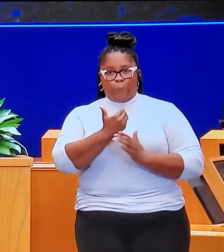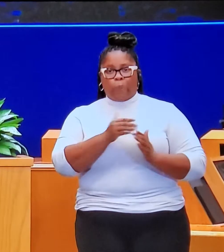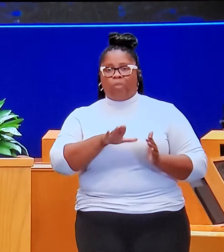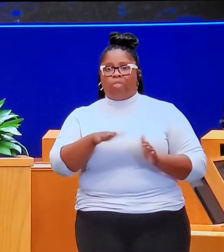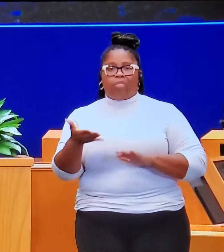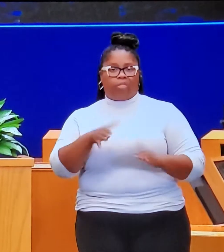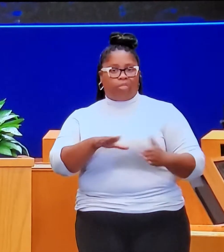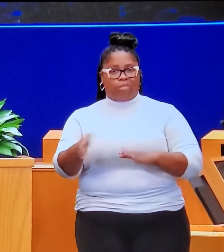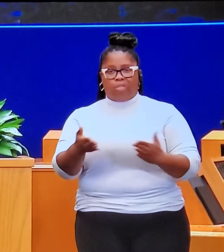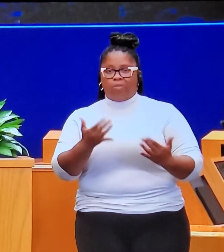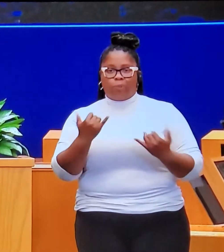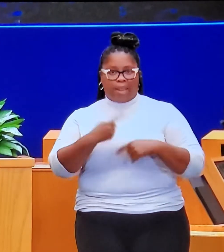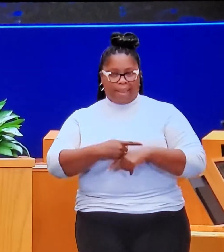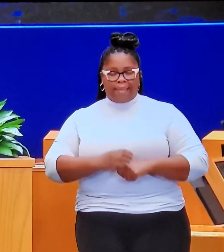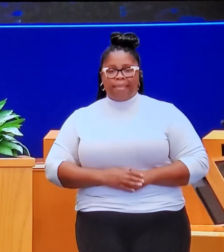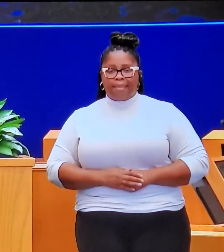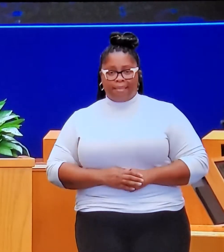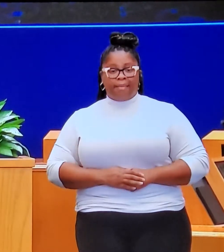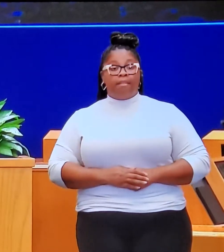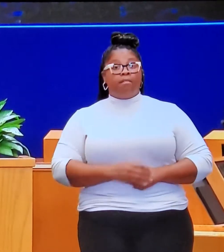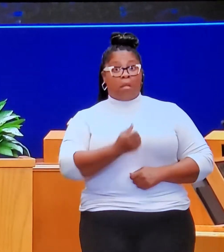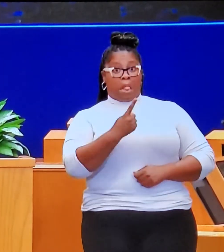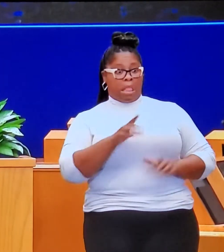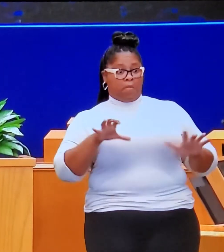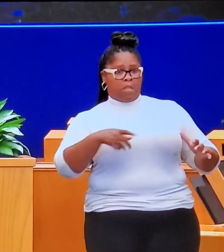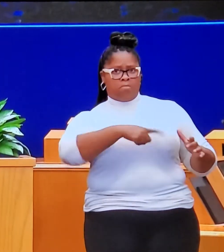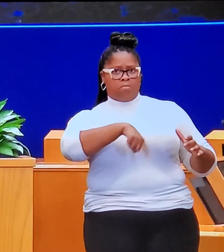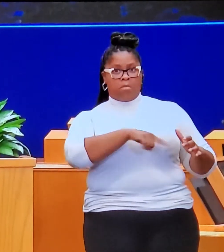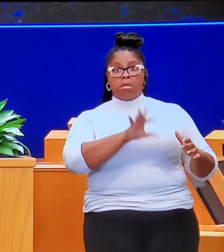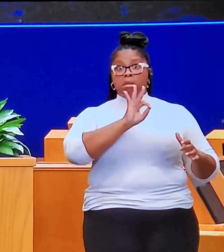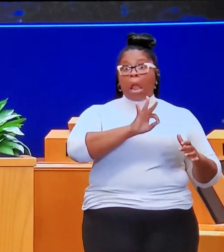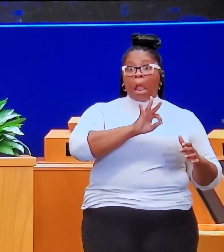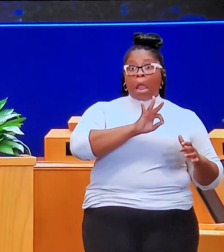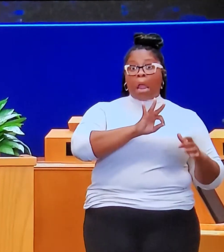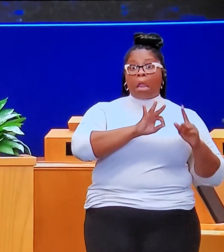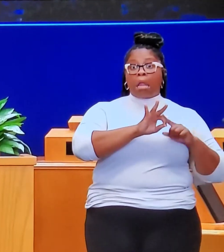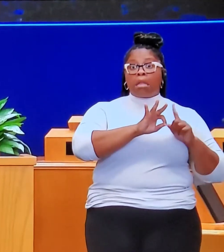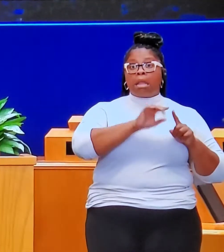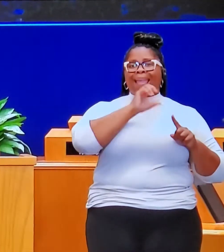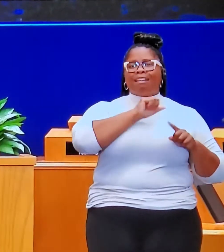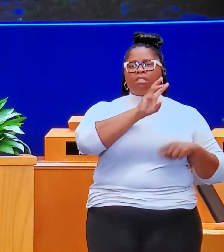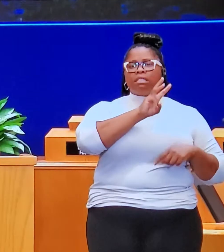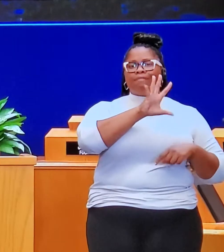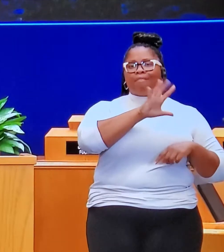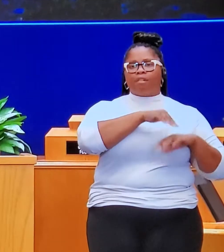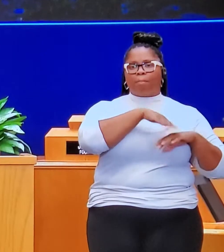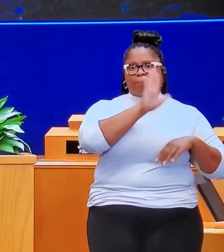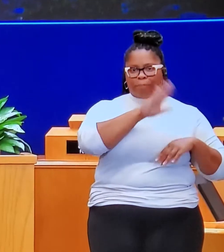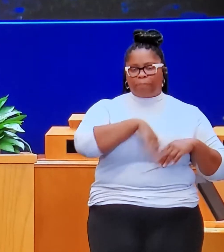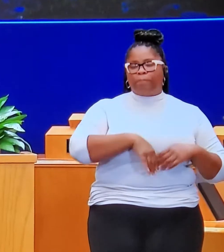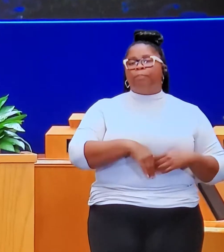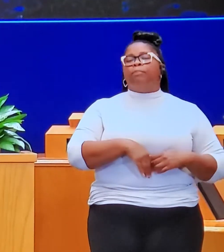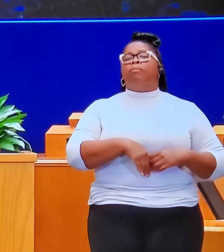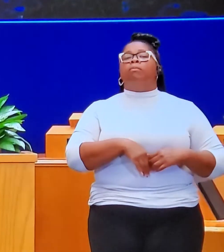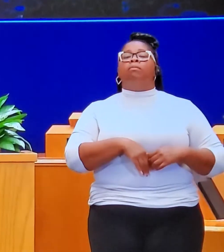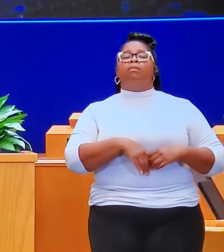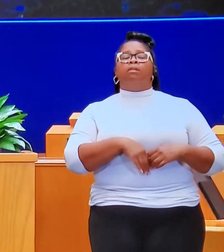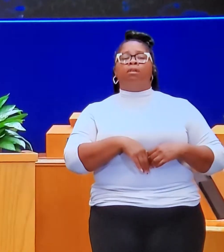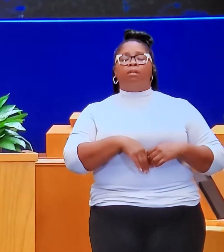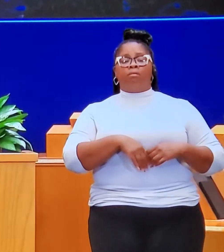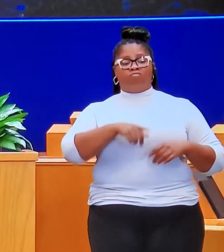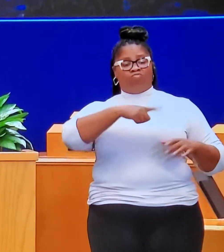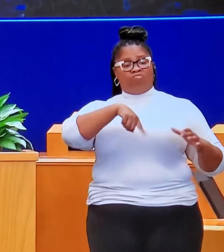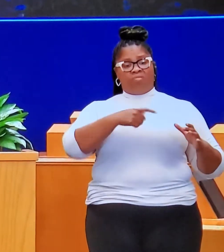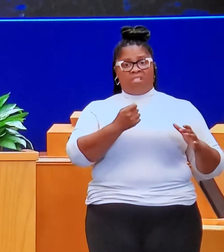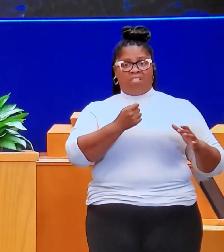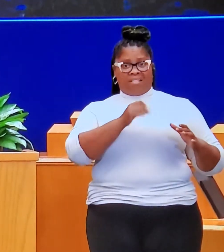today. 9 of the people who passed are over the age of 65, and of those who died